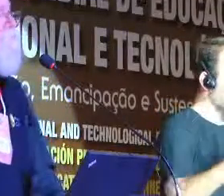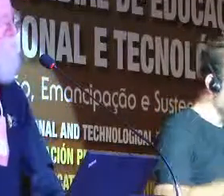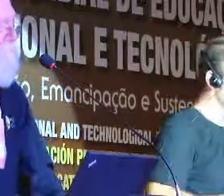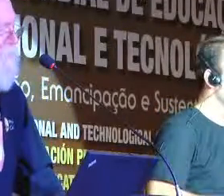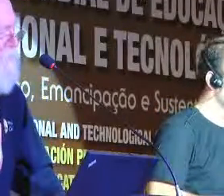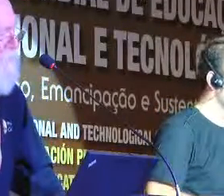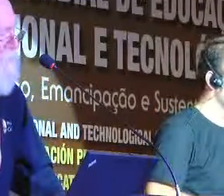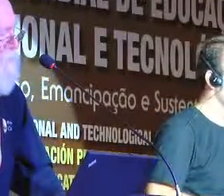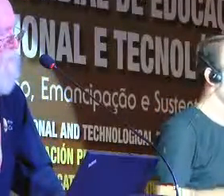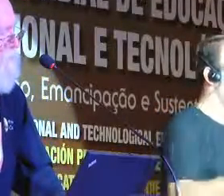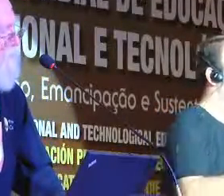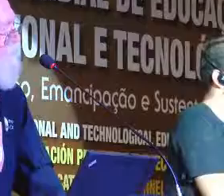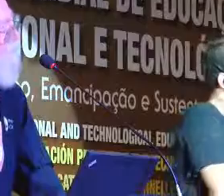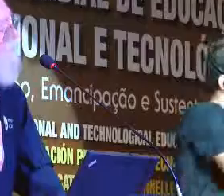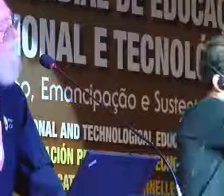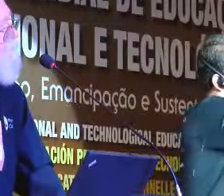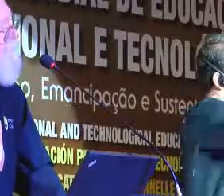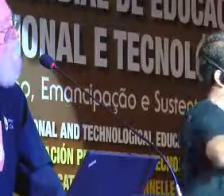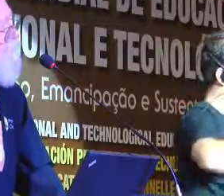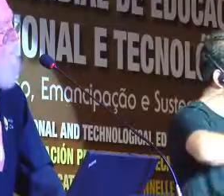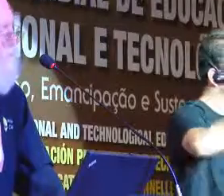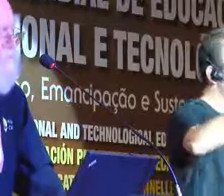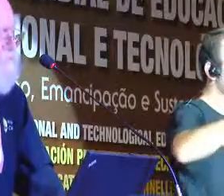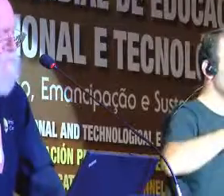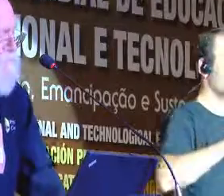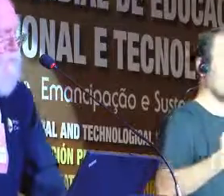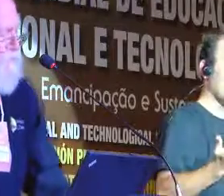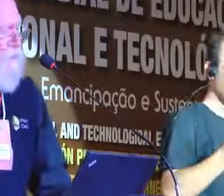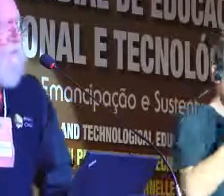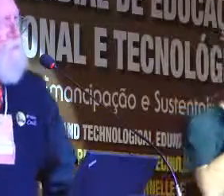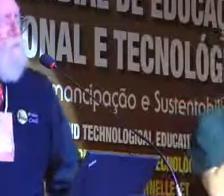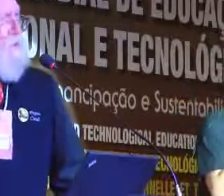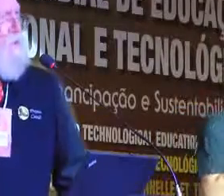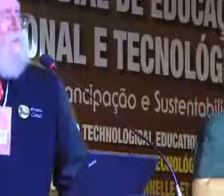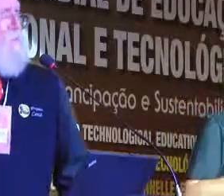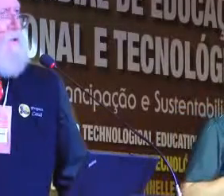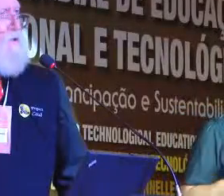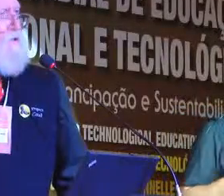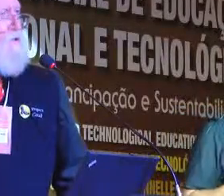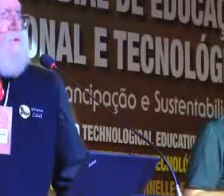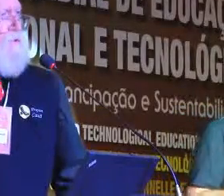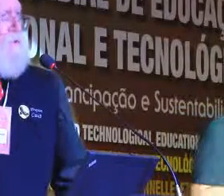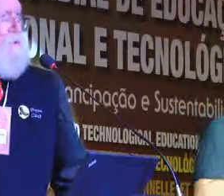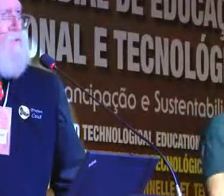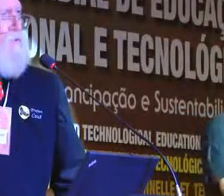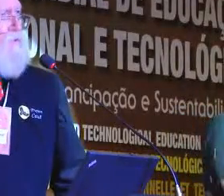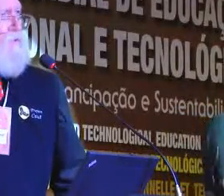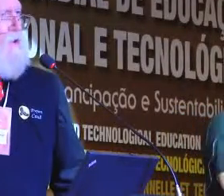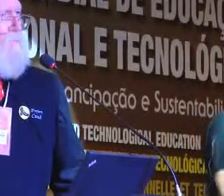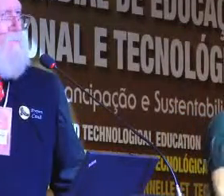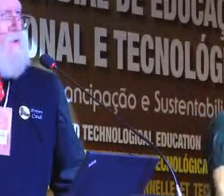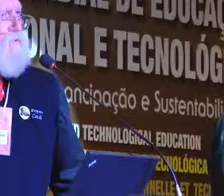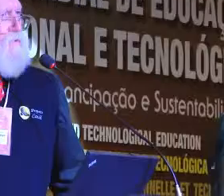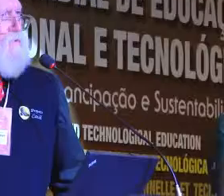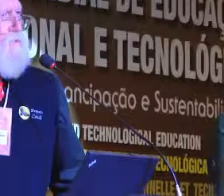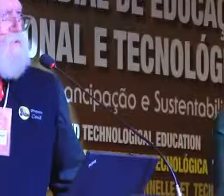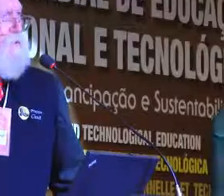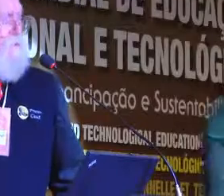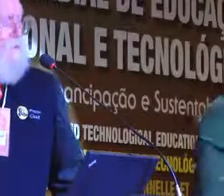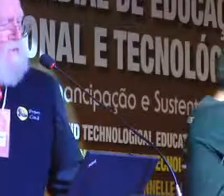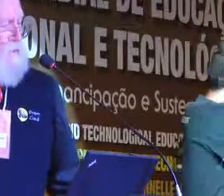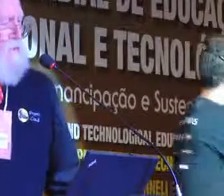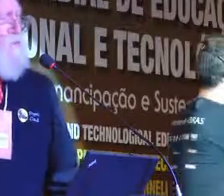alternative. With Linux, you can actually put a complete operating system, the GNU Linux operating